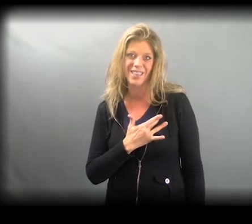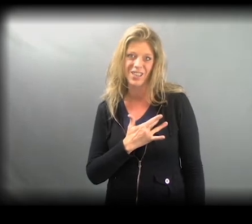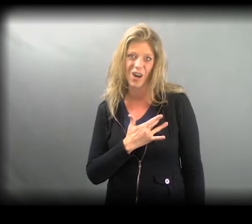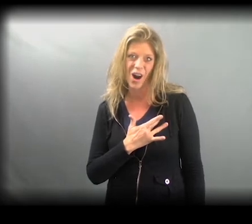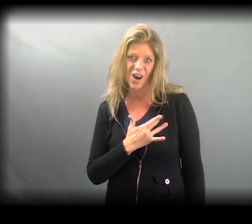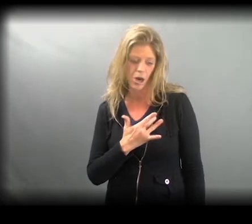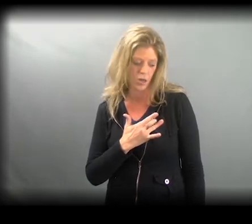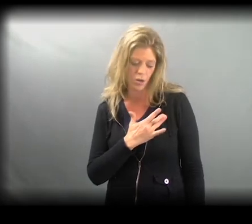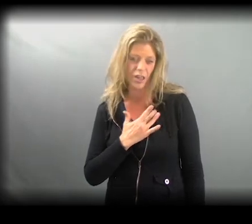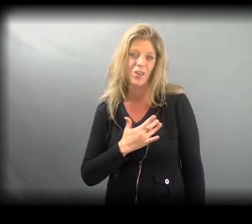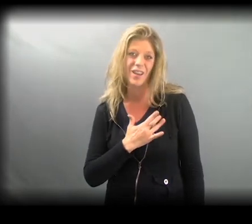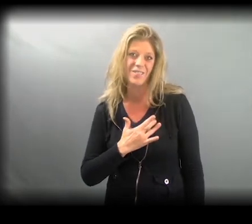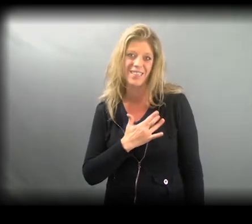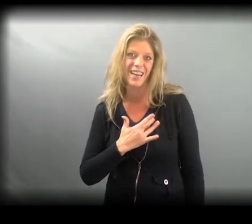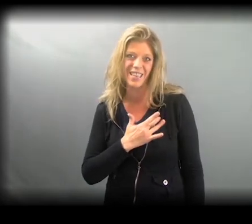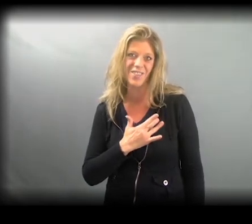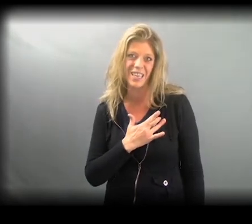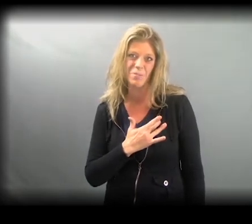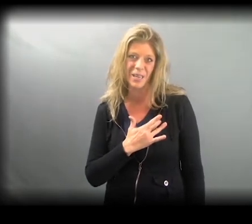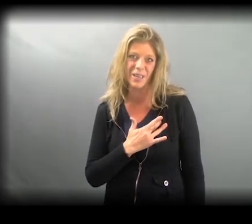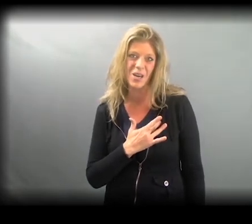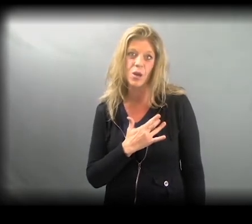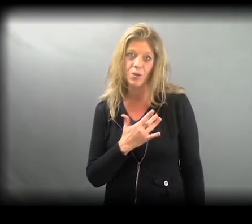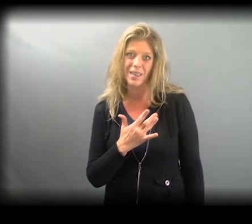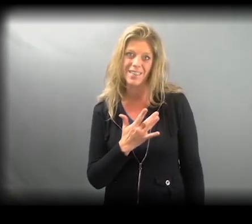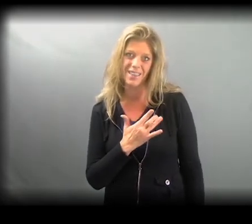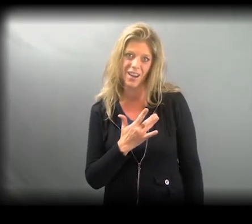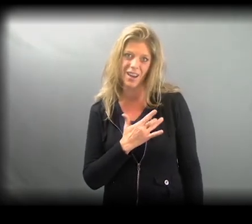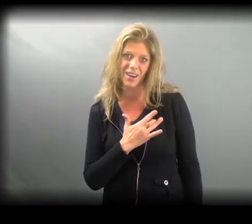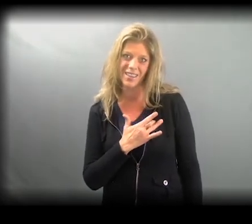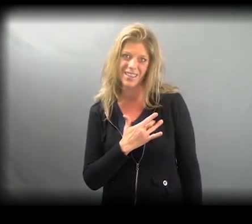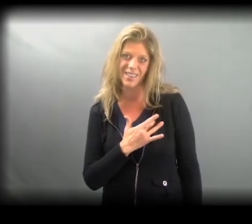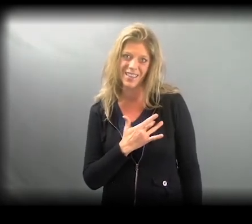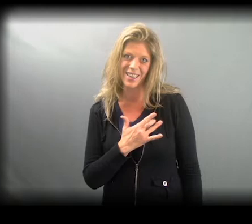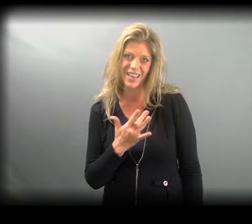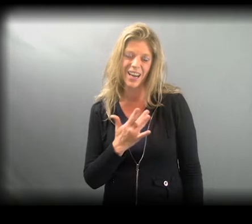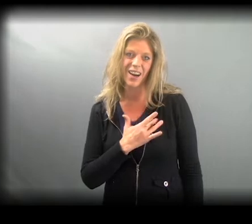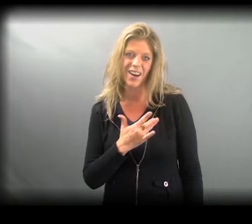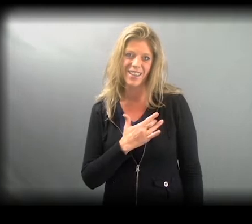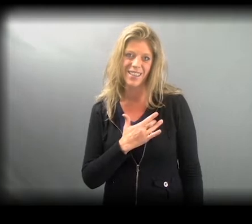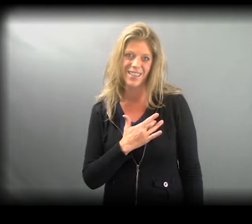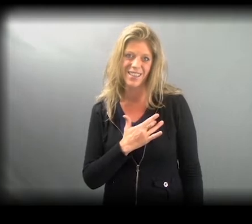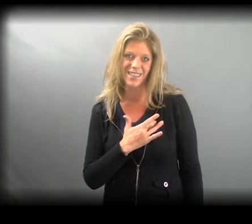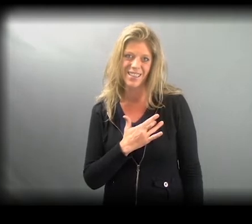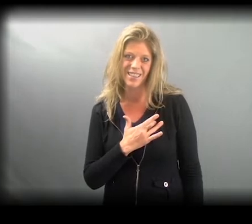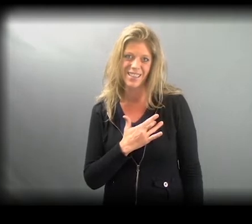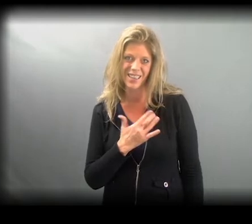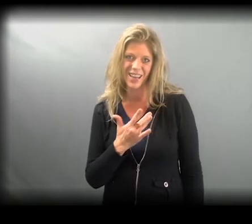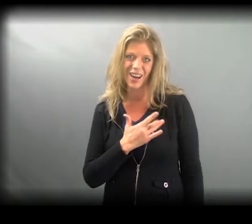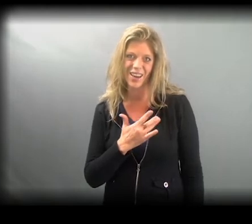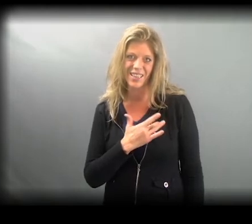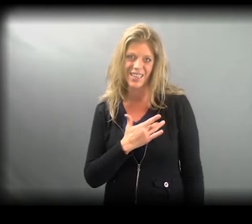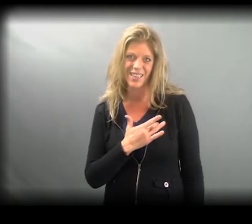your heart, or on your left side, right up here, twice. Heart, heart, heart.